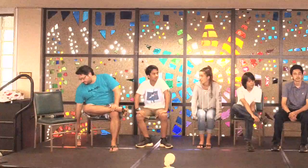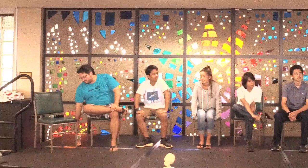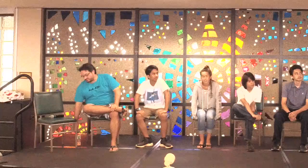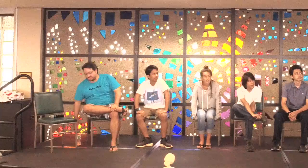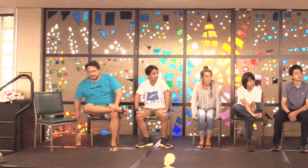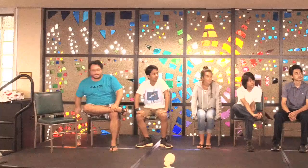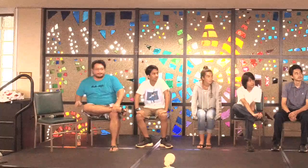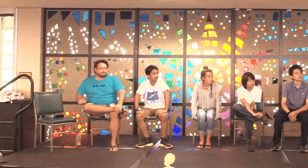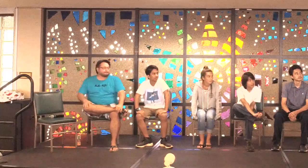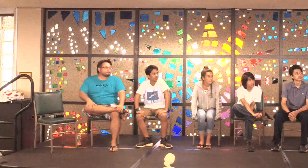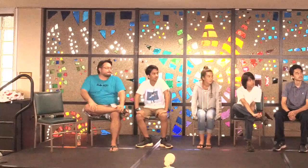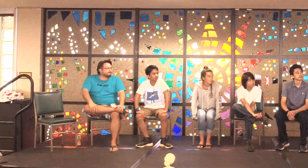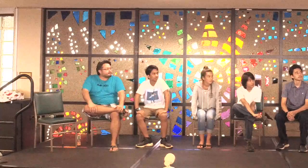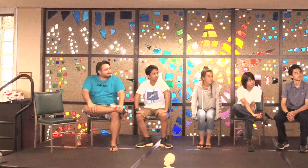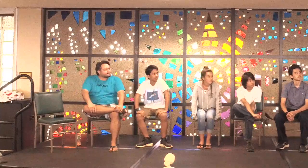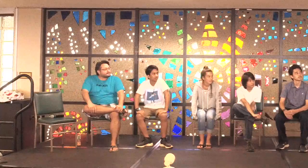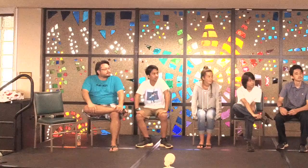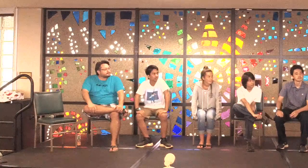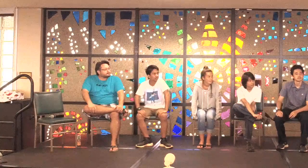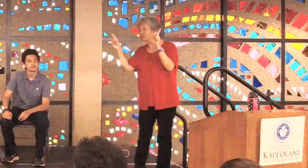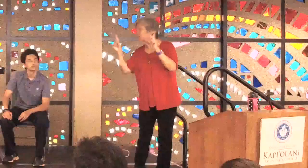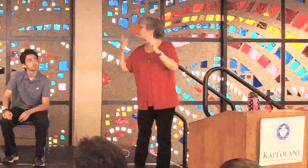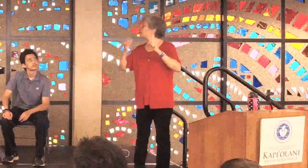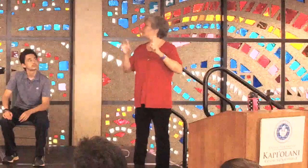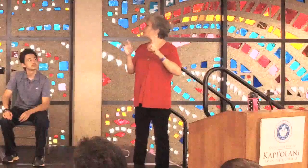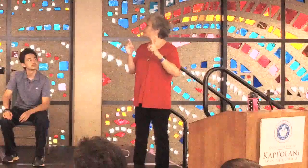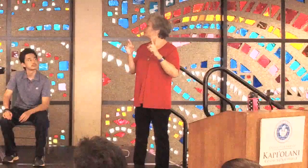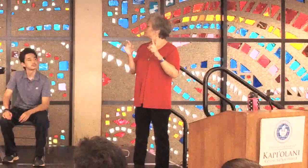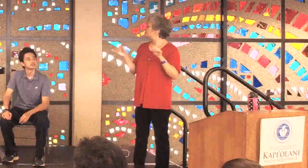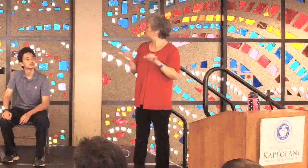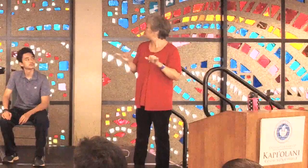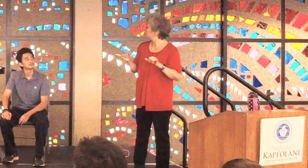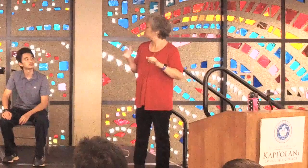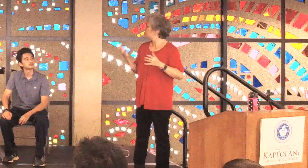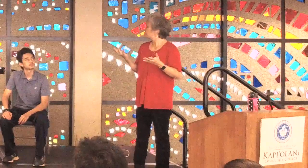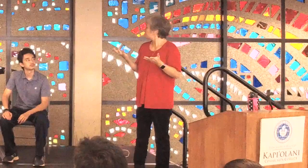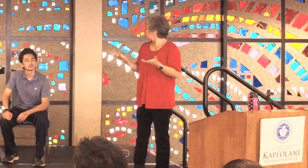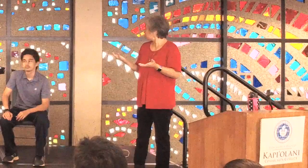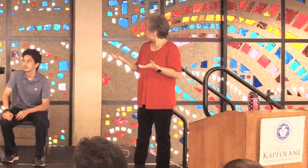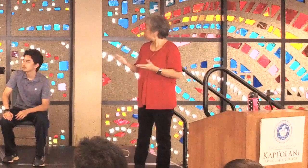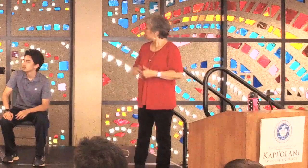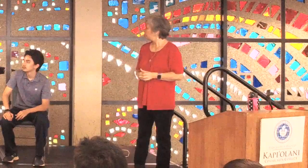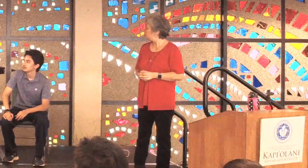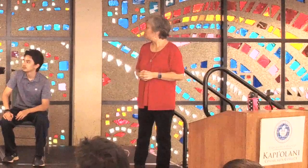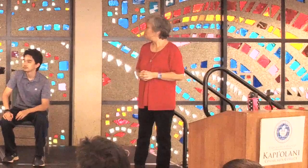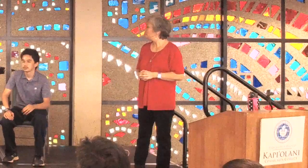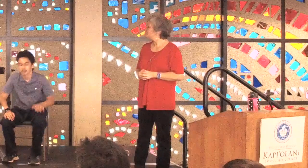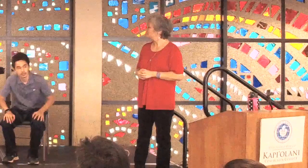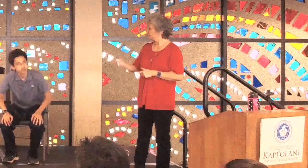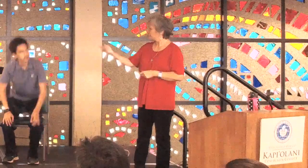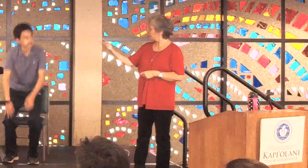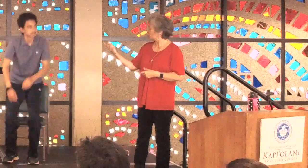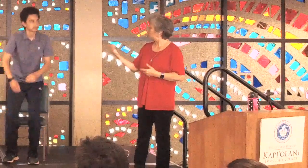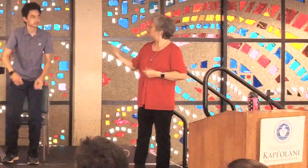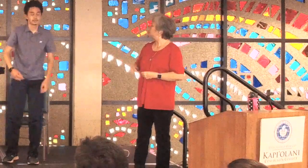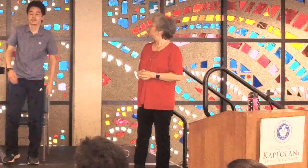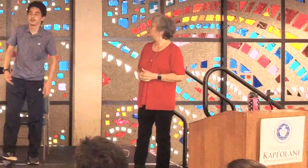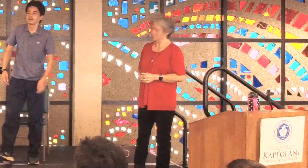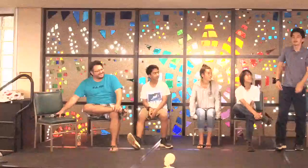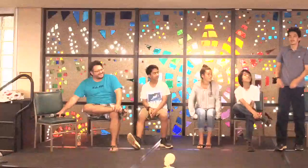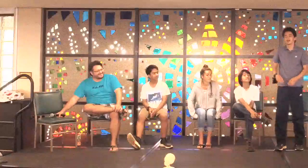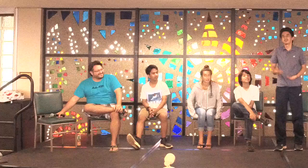say? What do you mean, how would you say, like, oh, it's different? Or would you say, like, I don't know, normal?